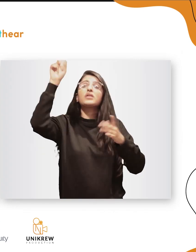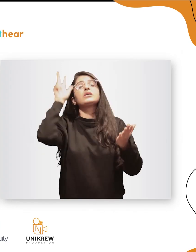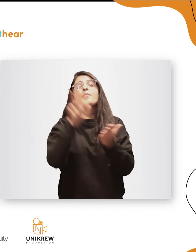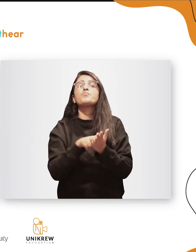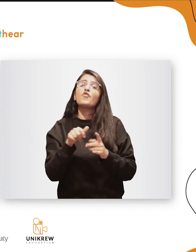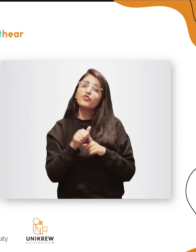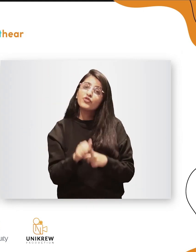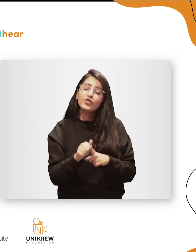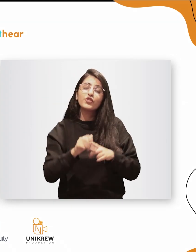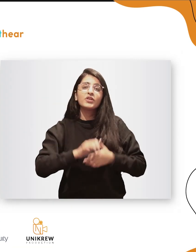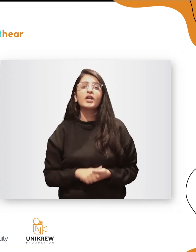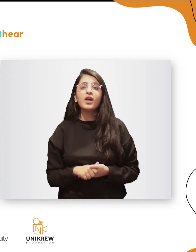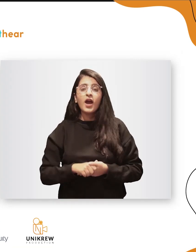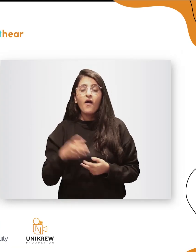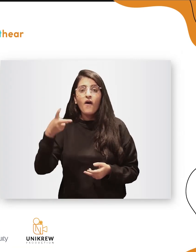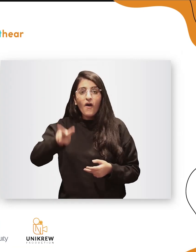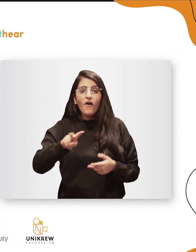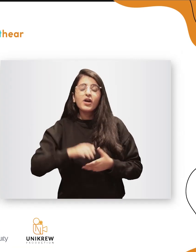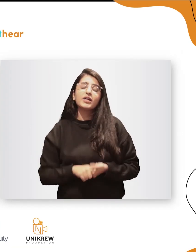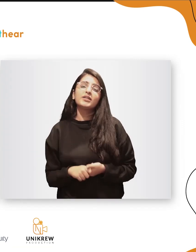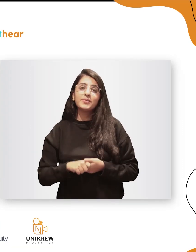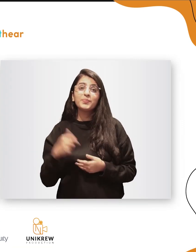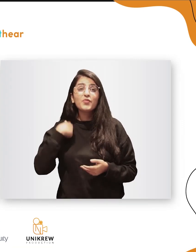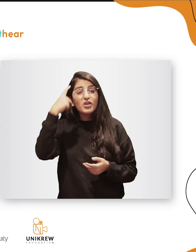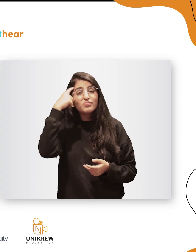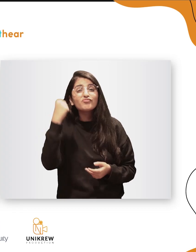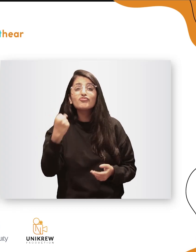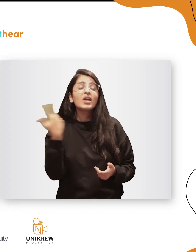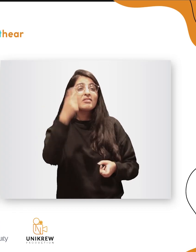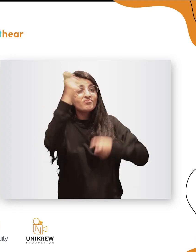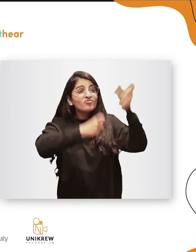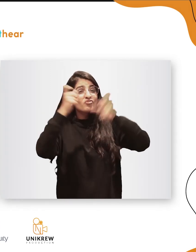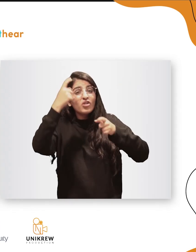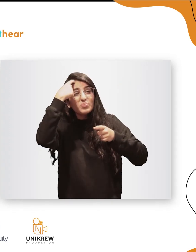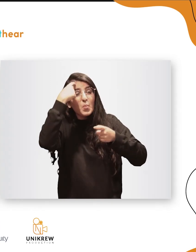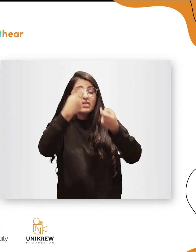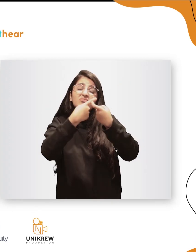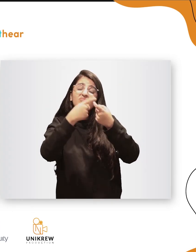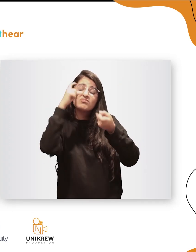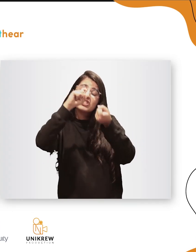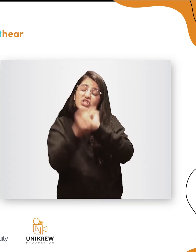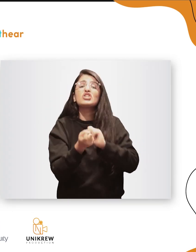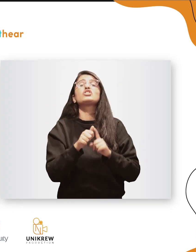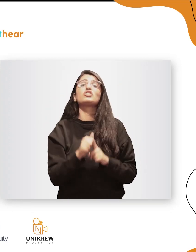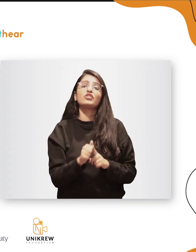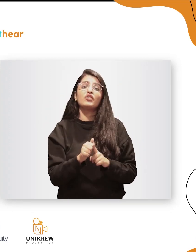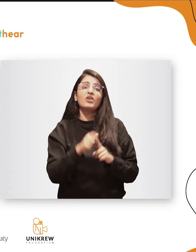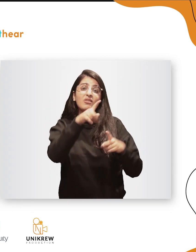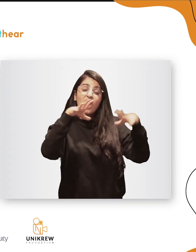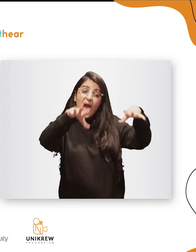language. Just to open up the people's mindsets